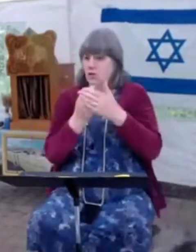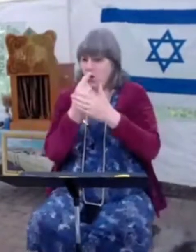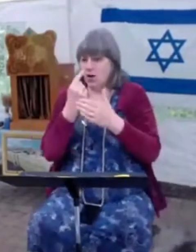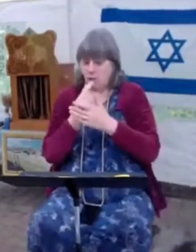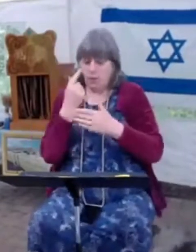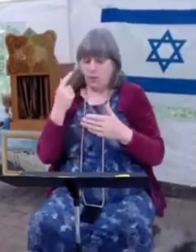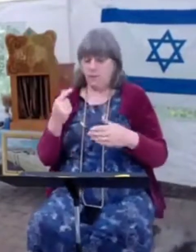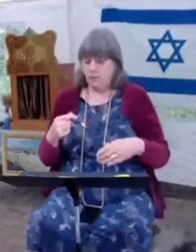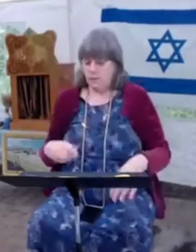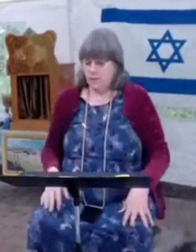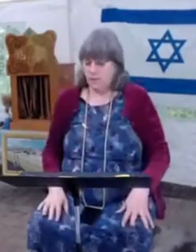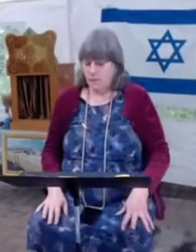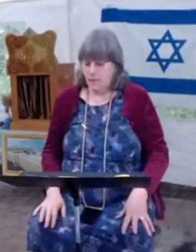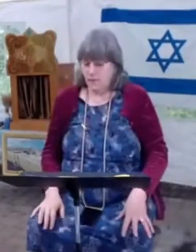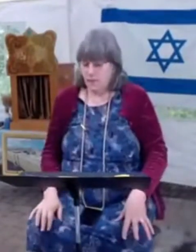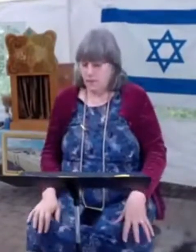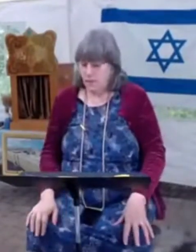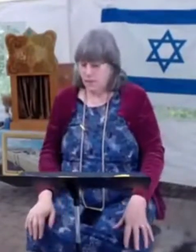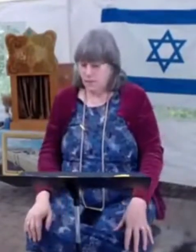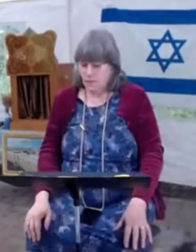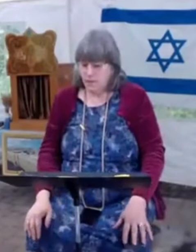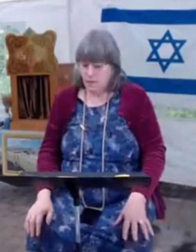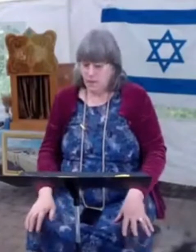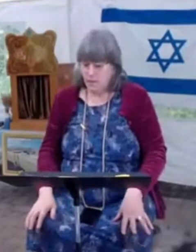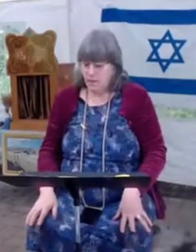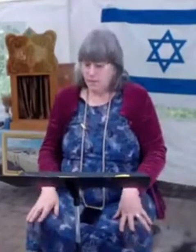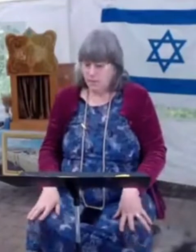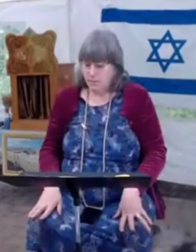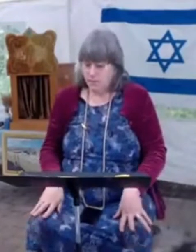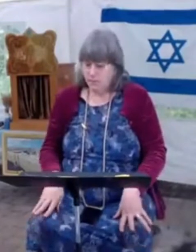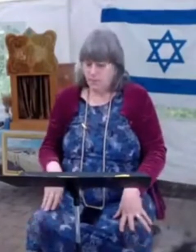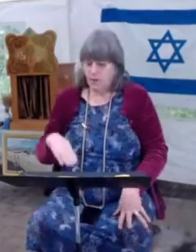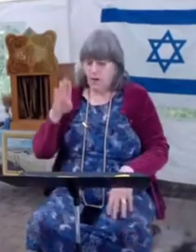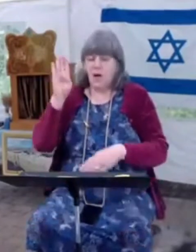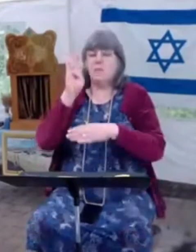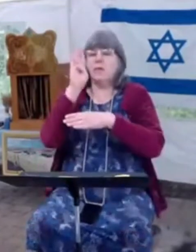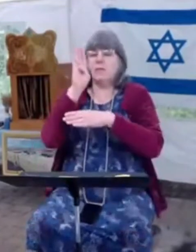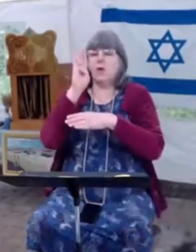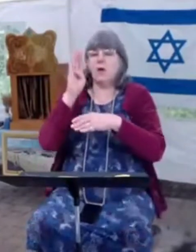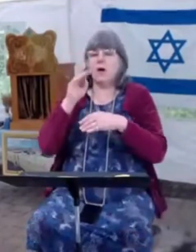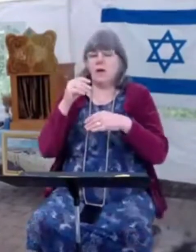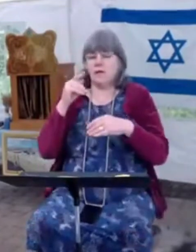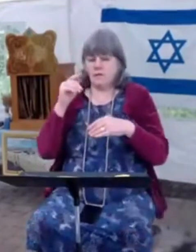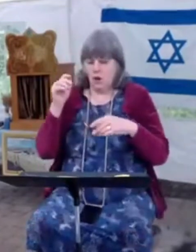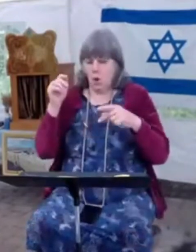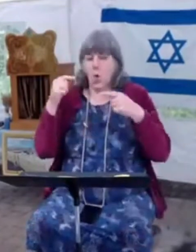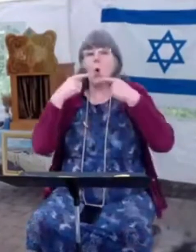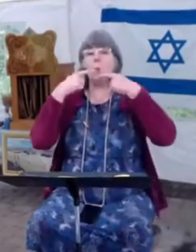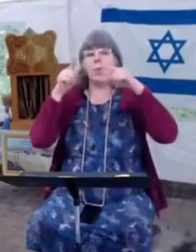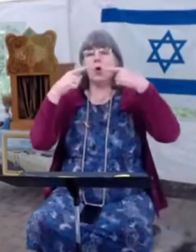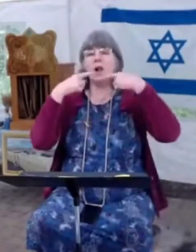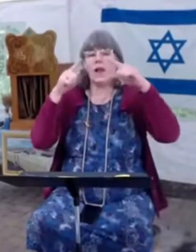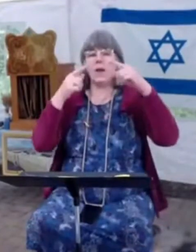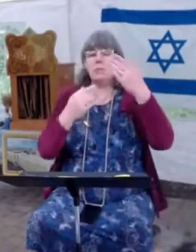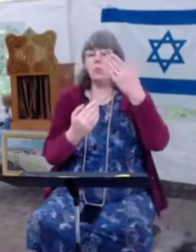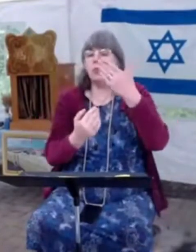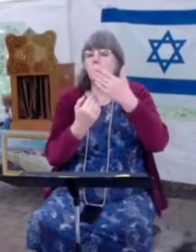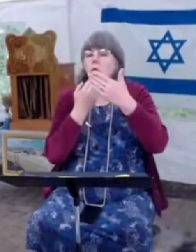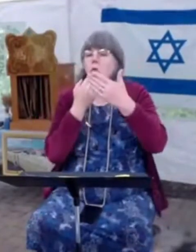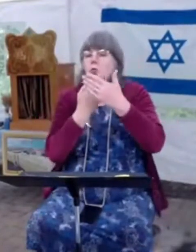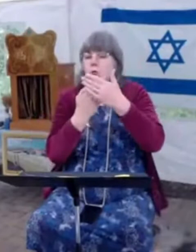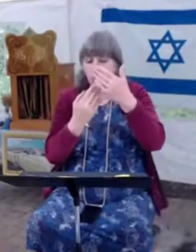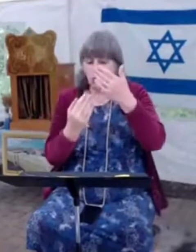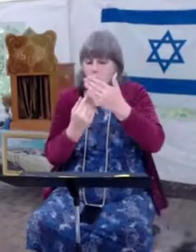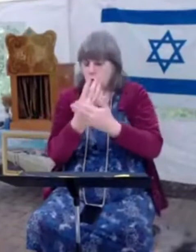things, salvation, your God is king. The king reigns on earth. That's the good